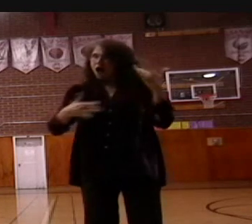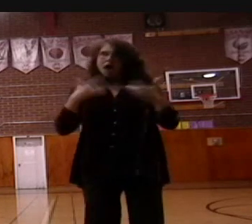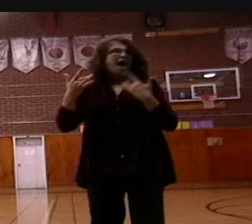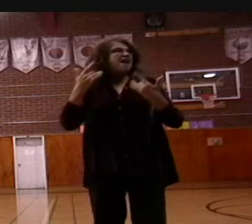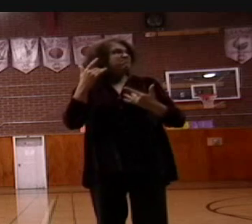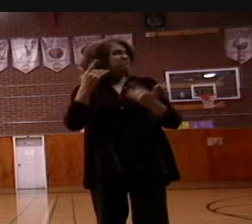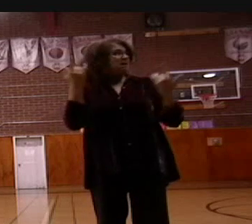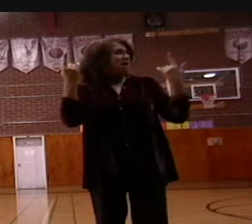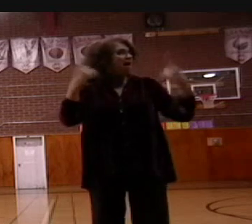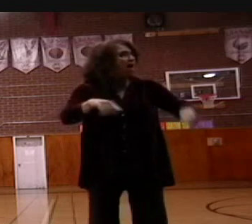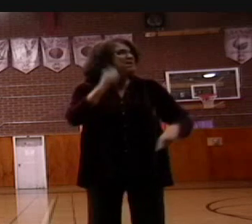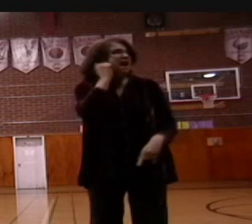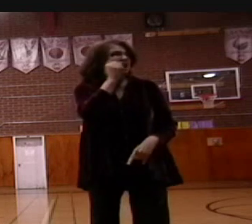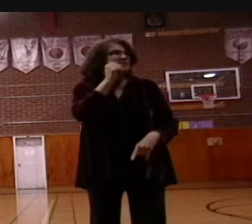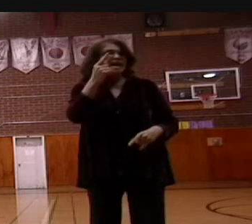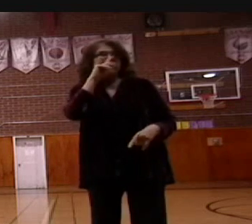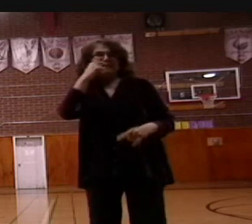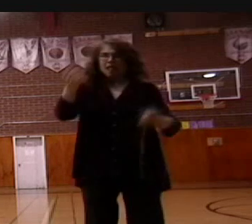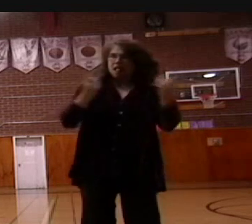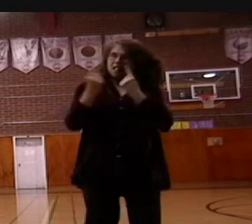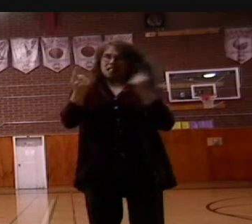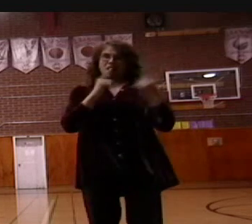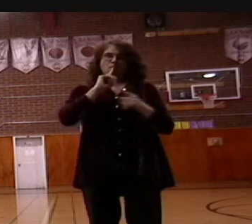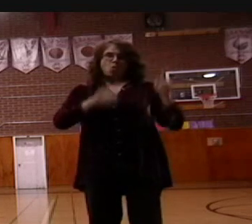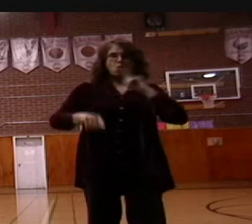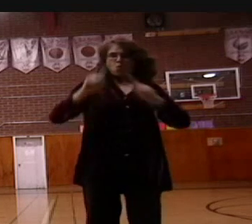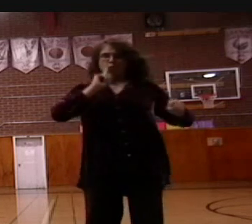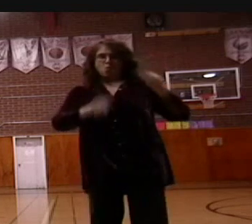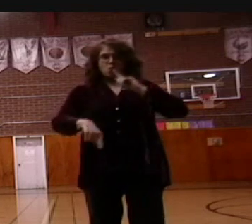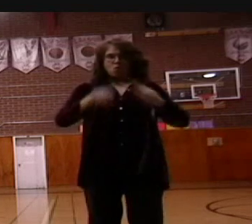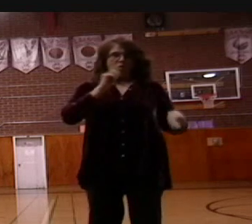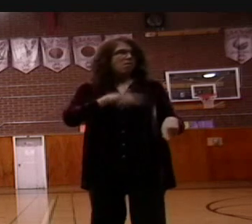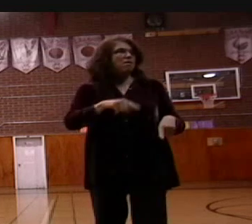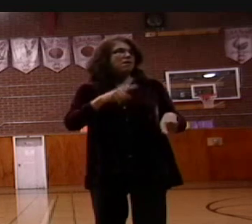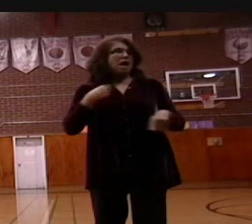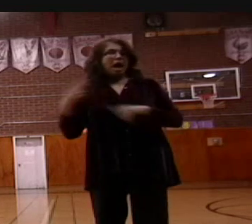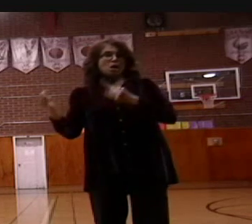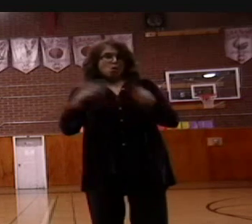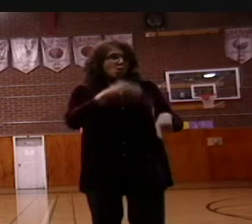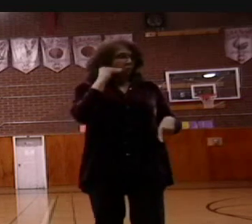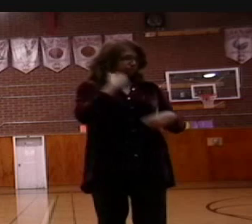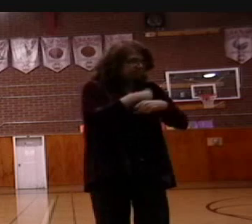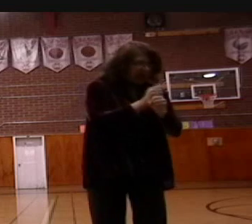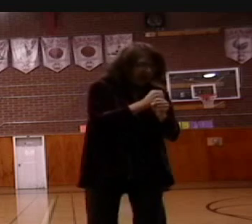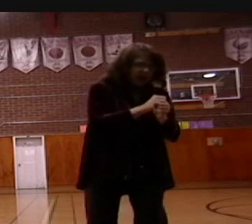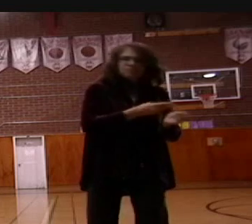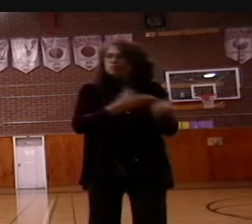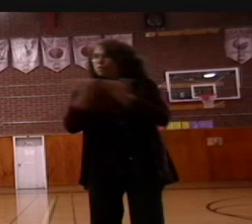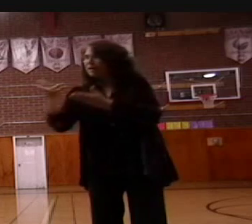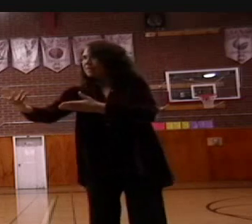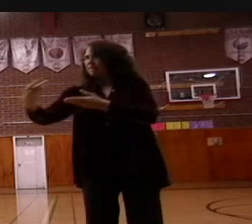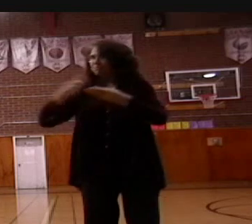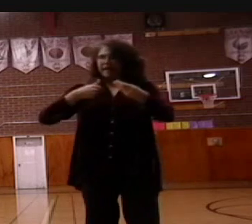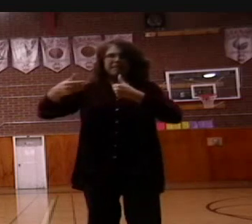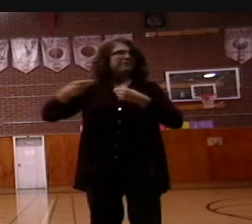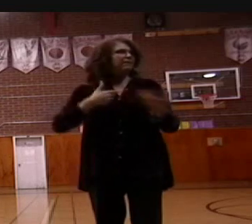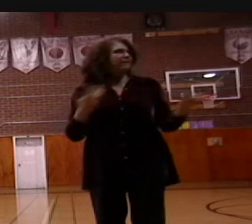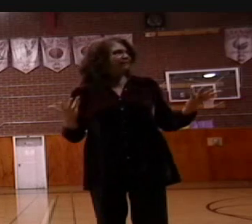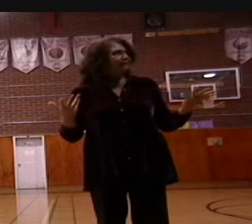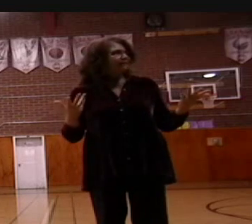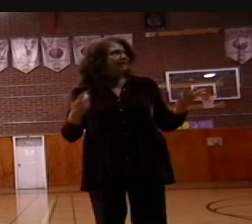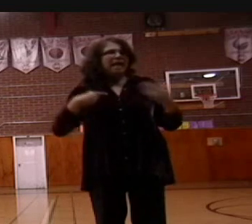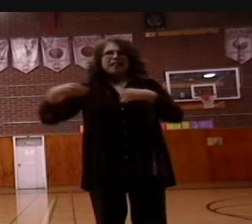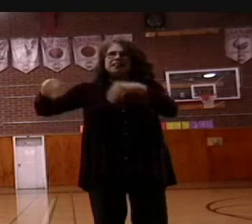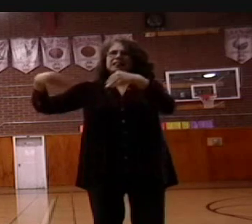every day, going home and making them, and collecting the money the next day. After selling pencil bugs at my school for a few